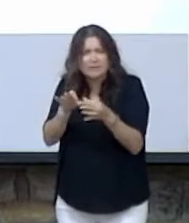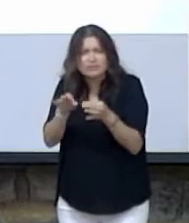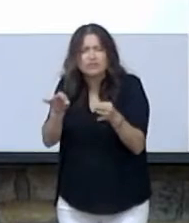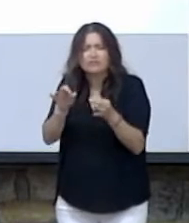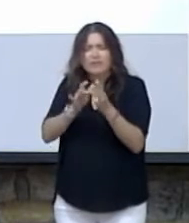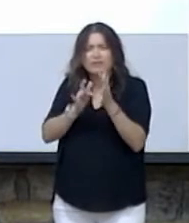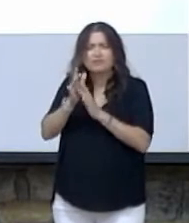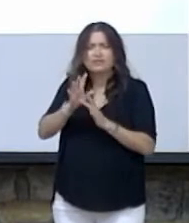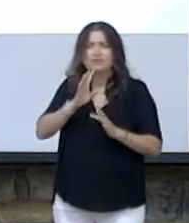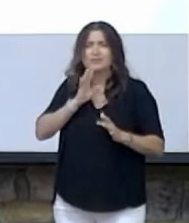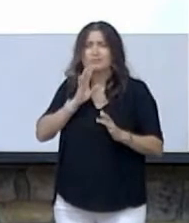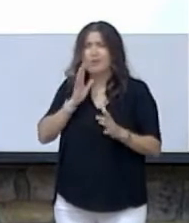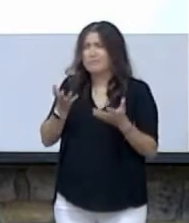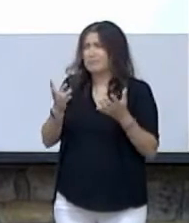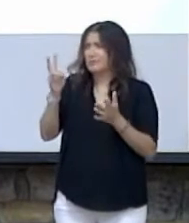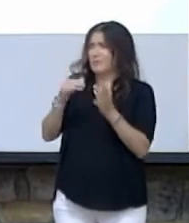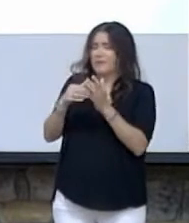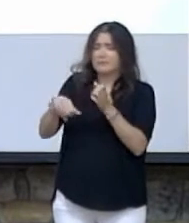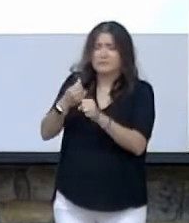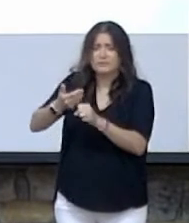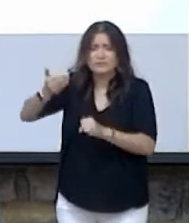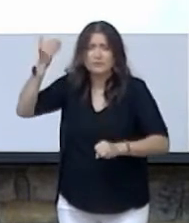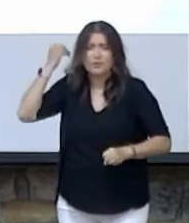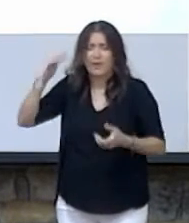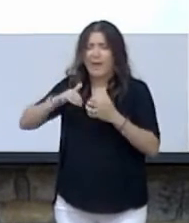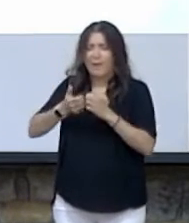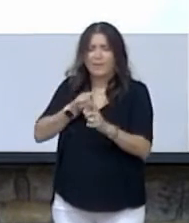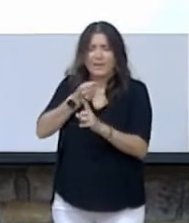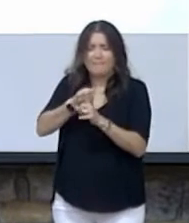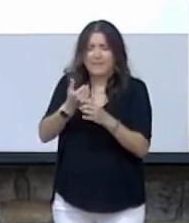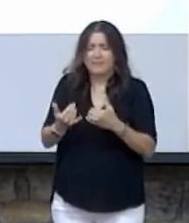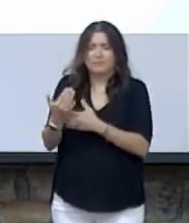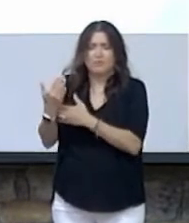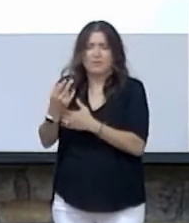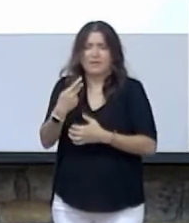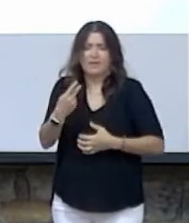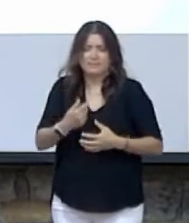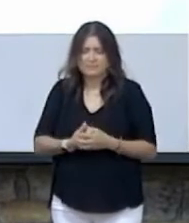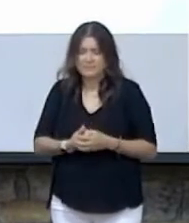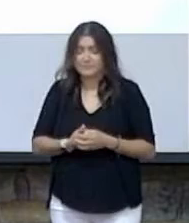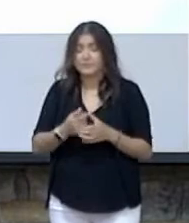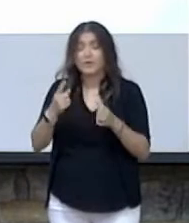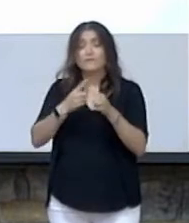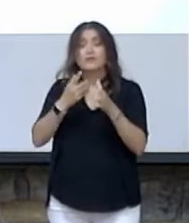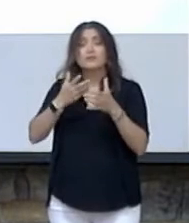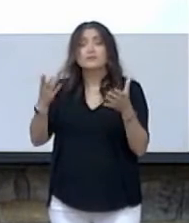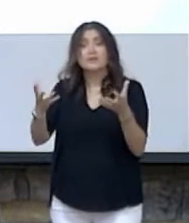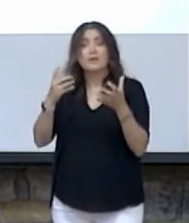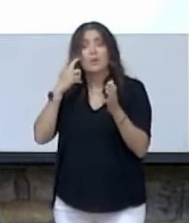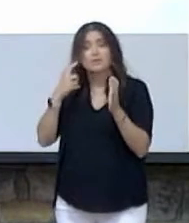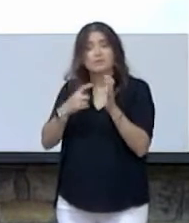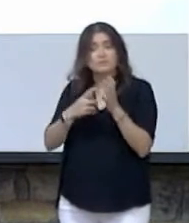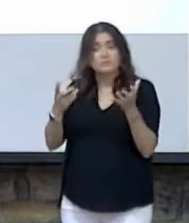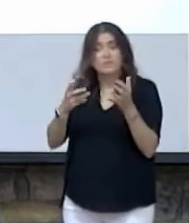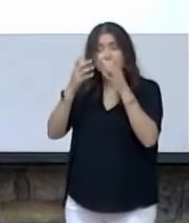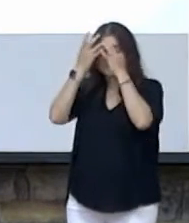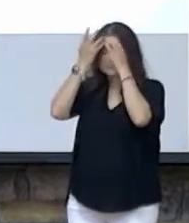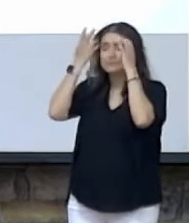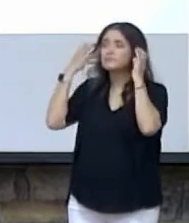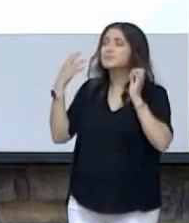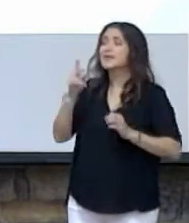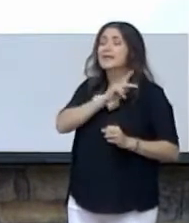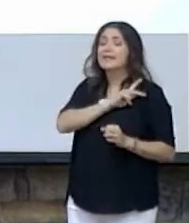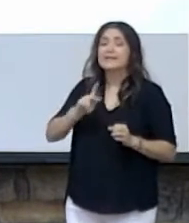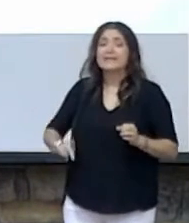Jesus spoke some 2,000 years ago going to have on you and me this morning. The first thing I want us to notice is this.